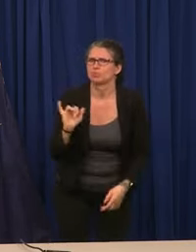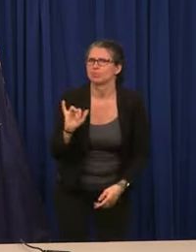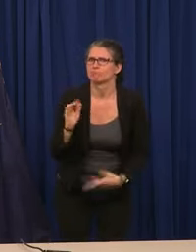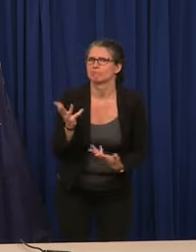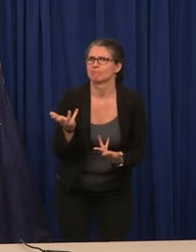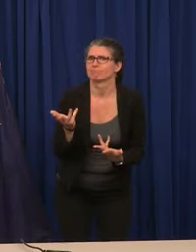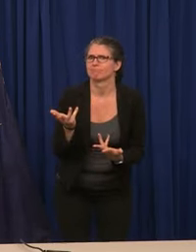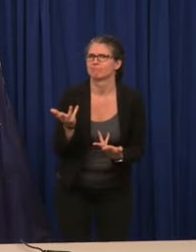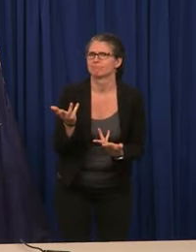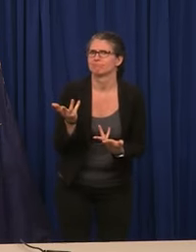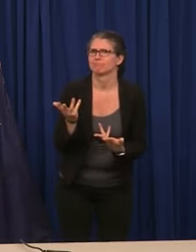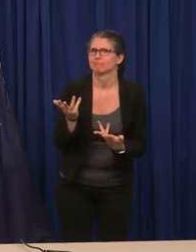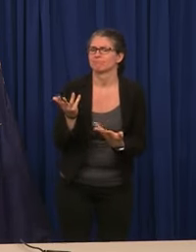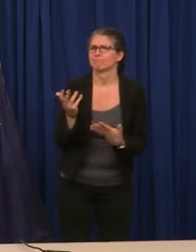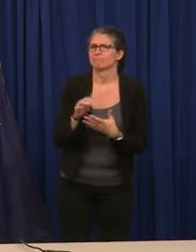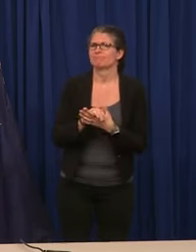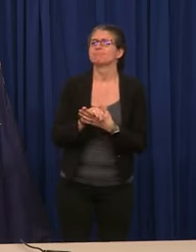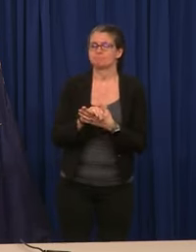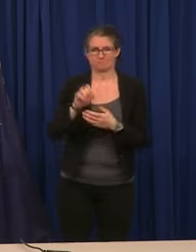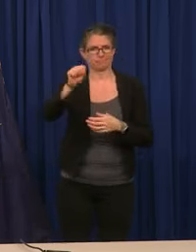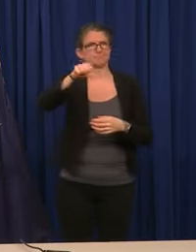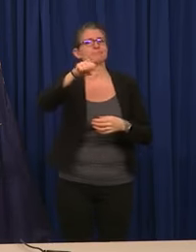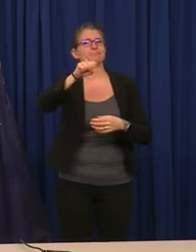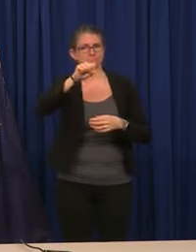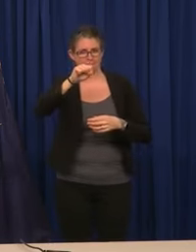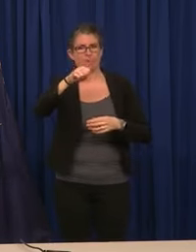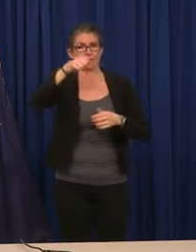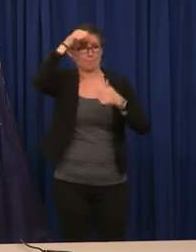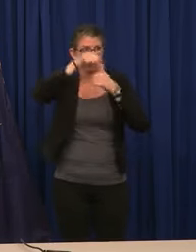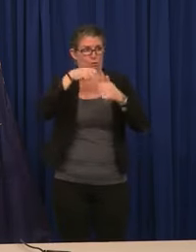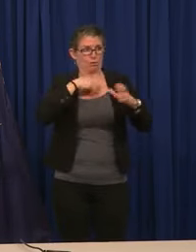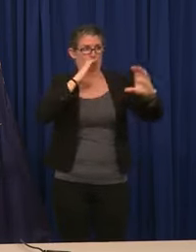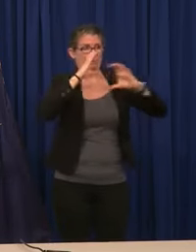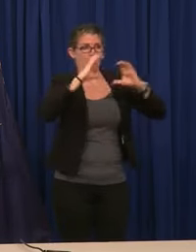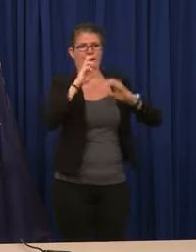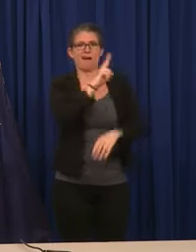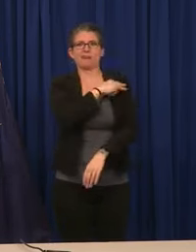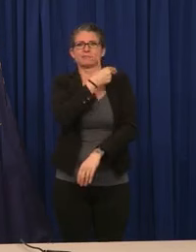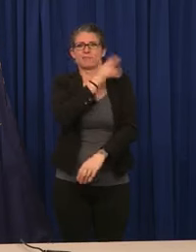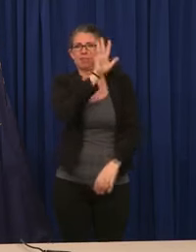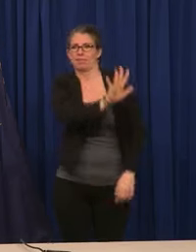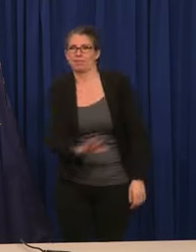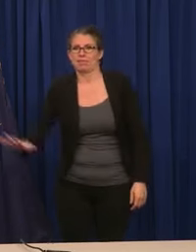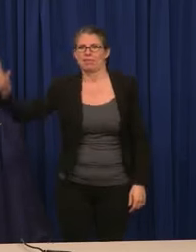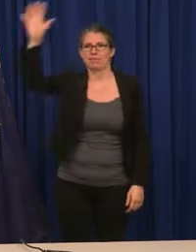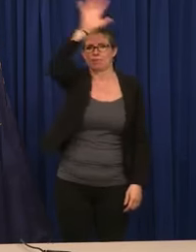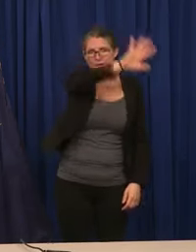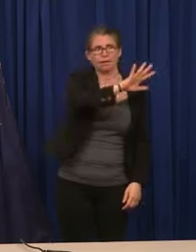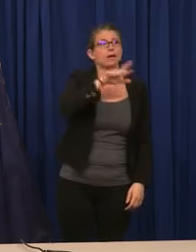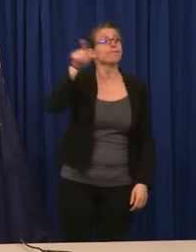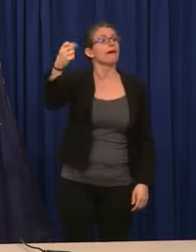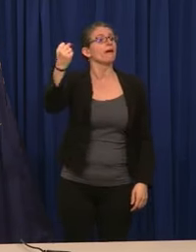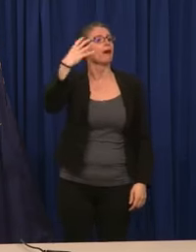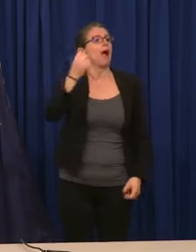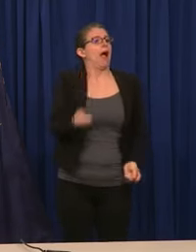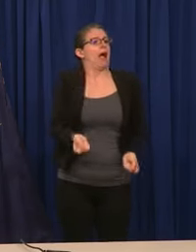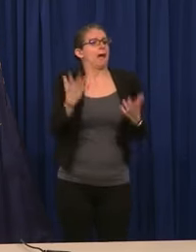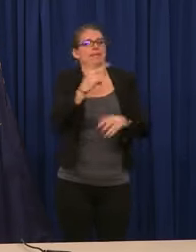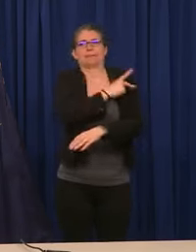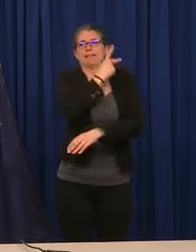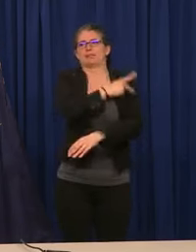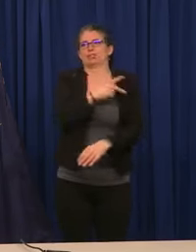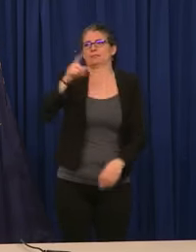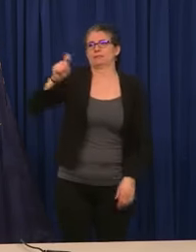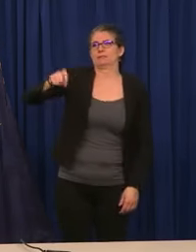and how we are keeping tabs on that data. So our approach right now is to continue to keep tabs and work with hospitals